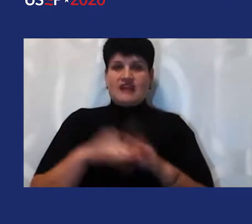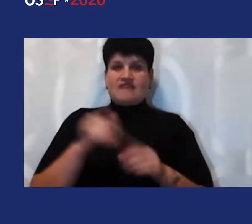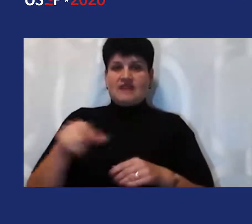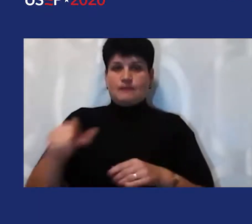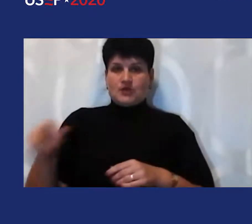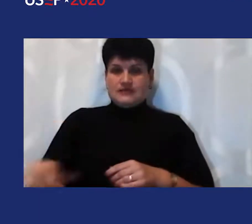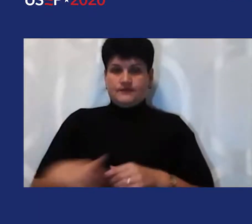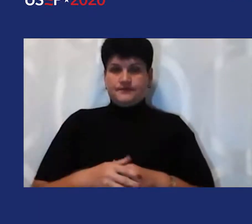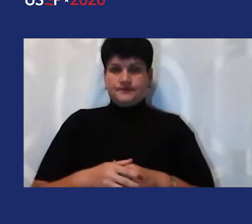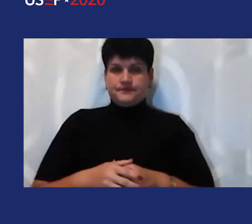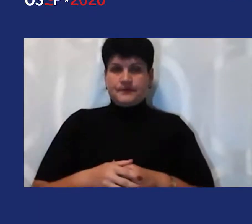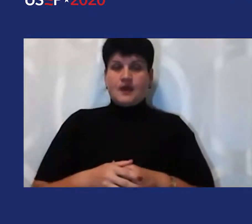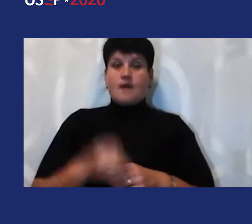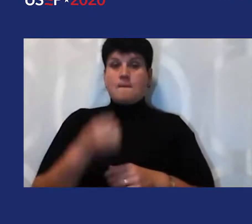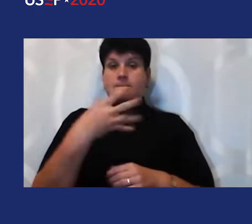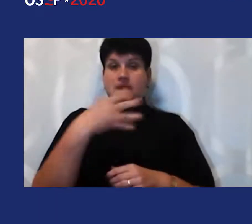37%,